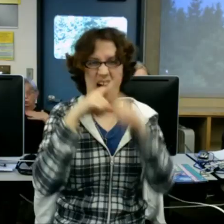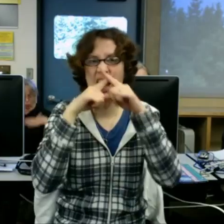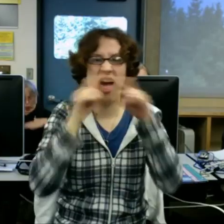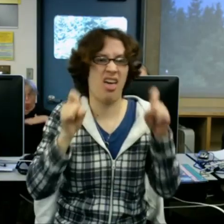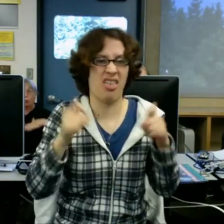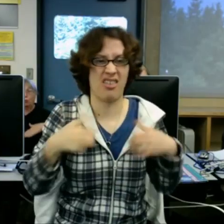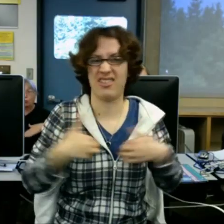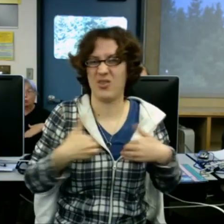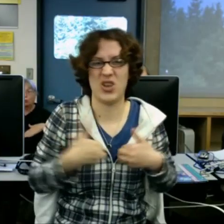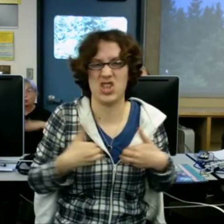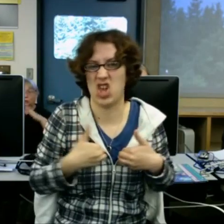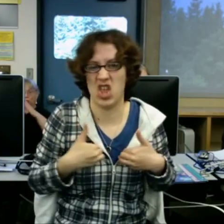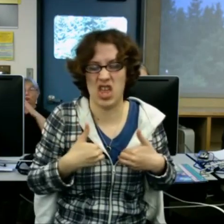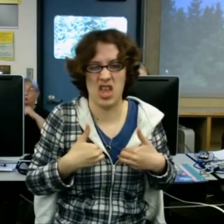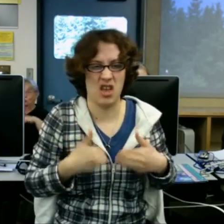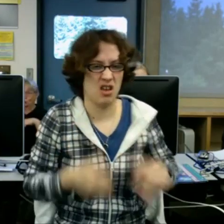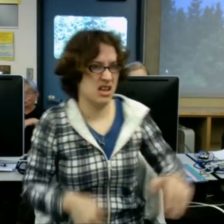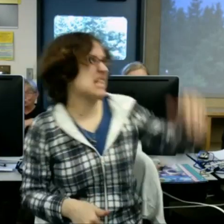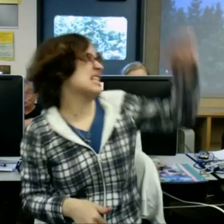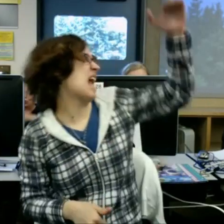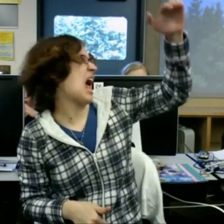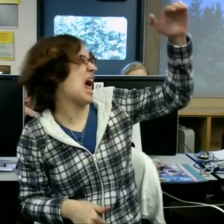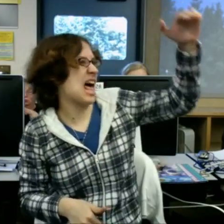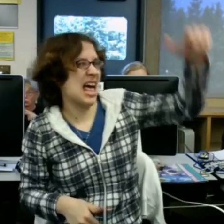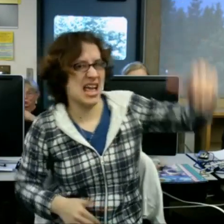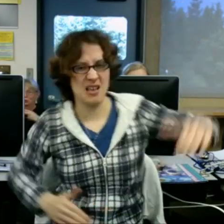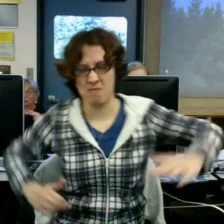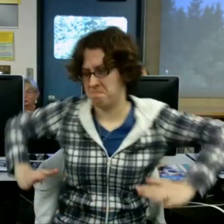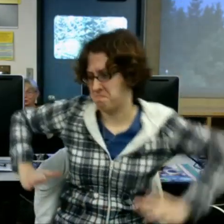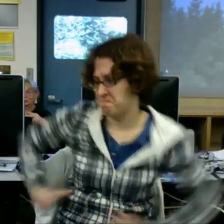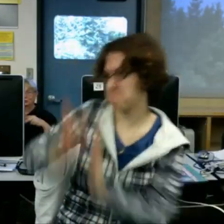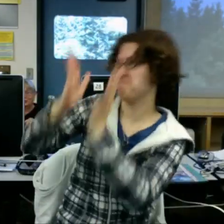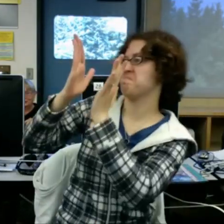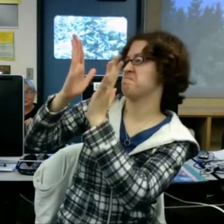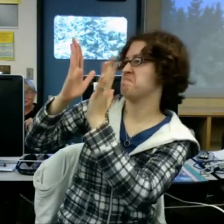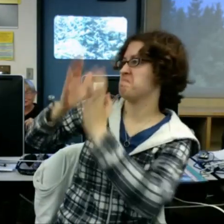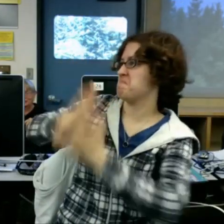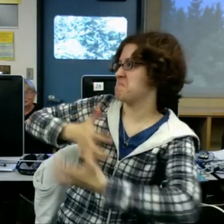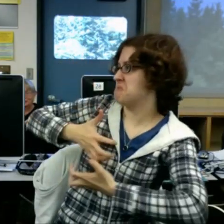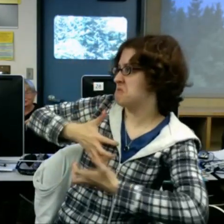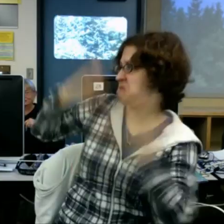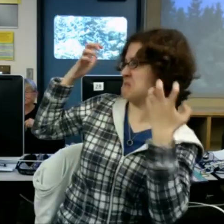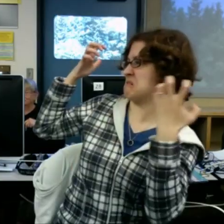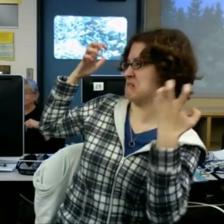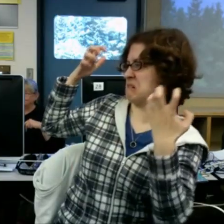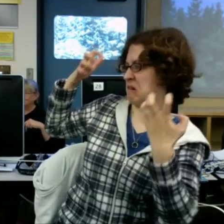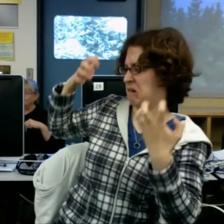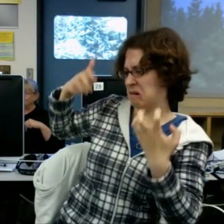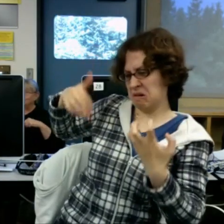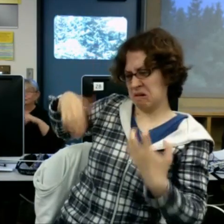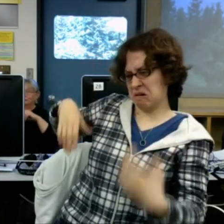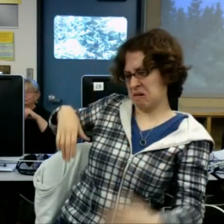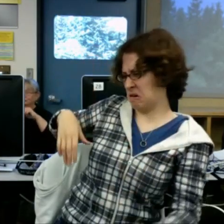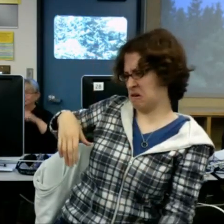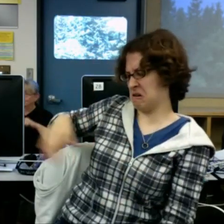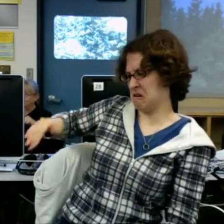an ugly creature, tall, confronted the father angrily. He